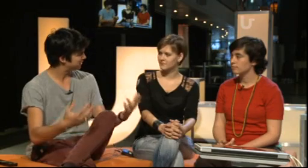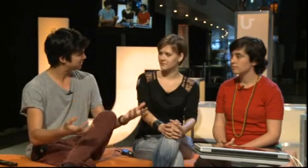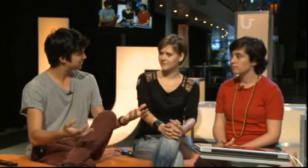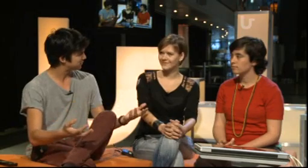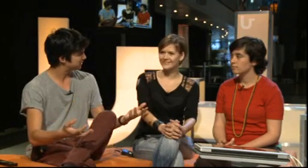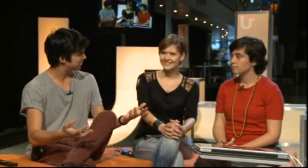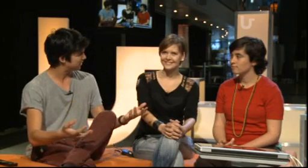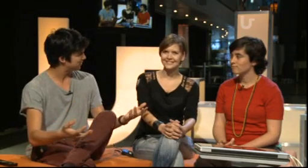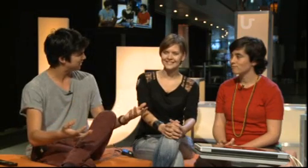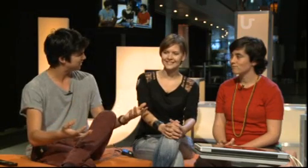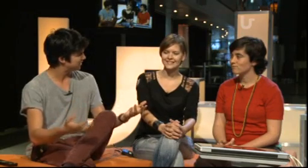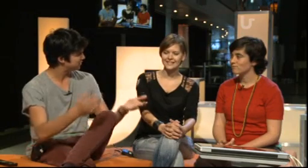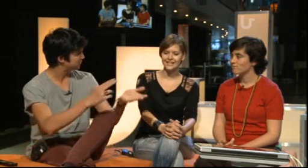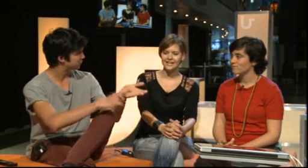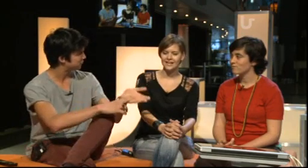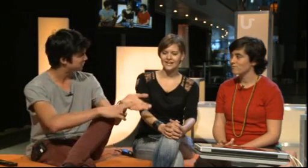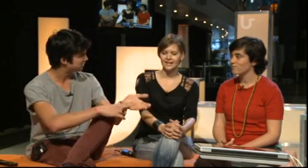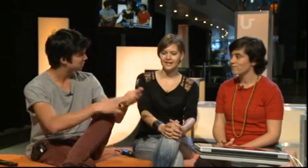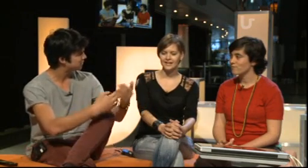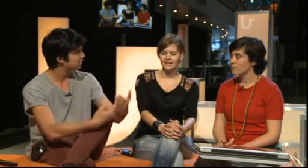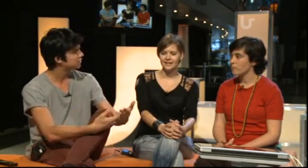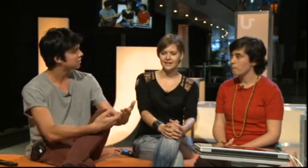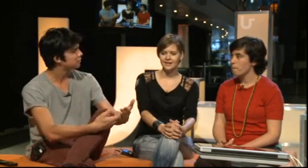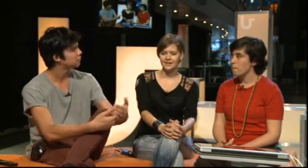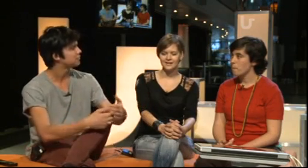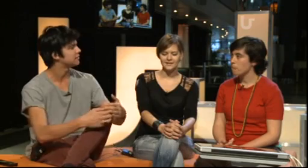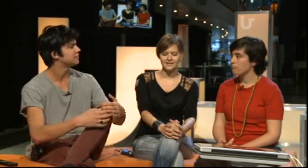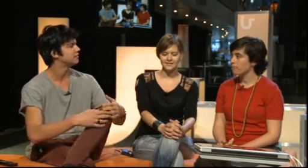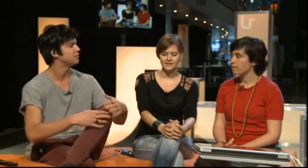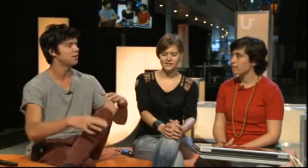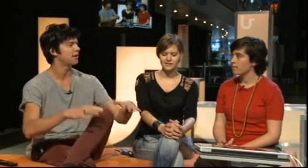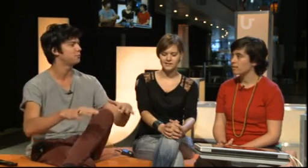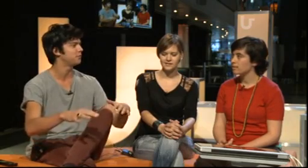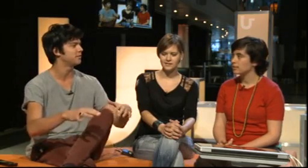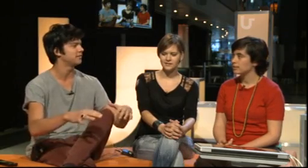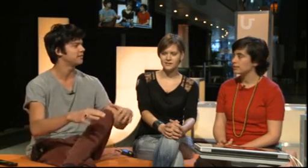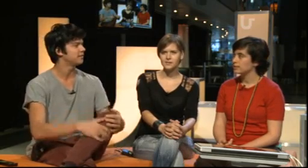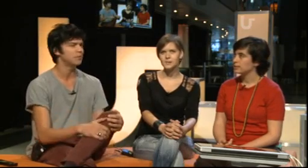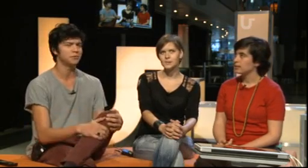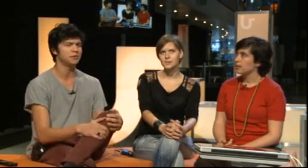obvious differences that kind of make sense in terms of French Sign Language and English Sign Language, or is it not like it would be? Might be a weird